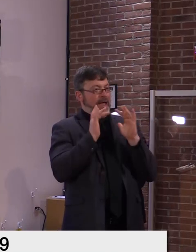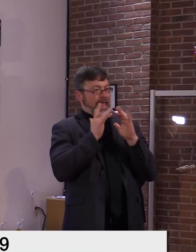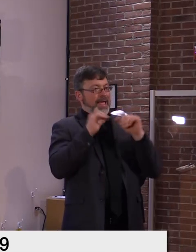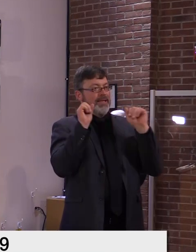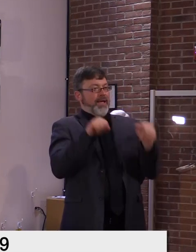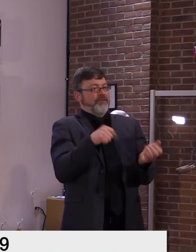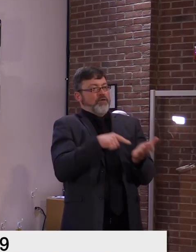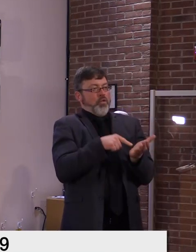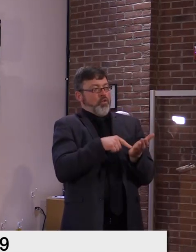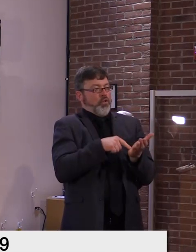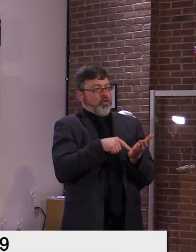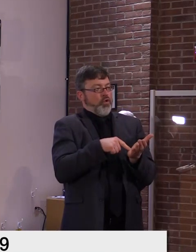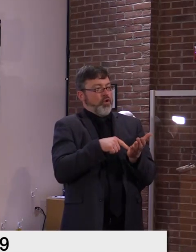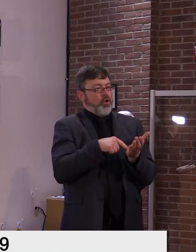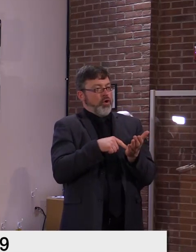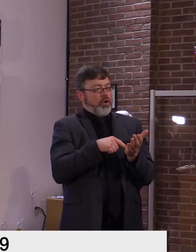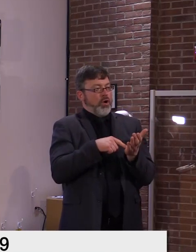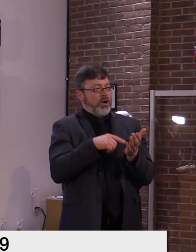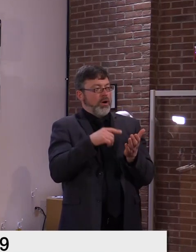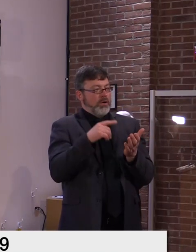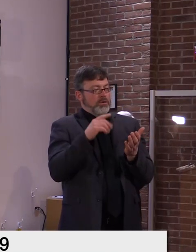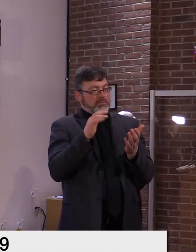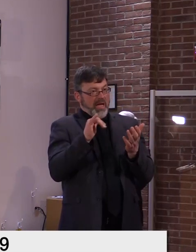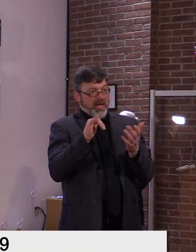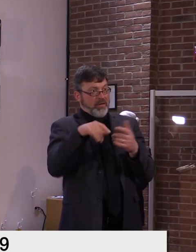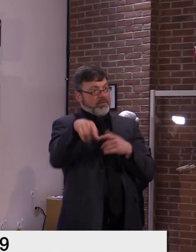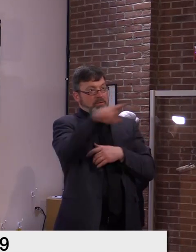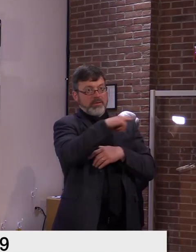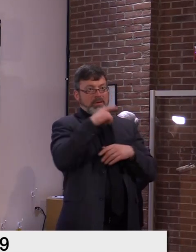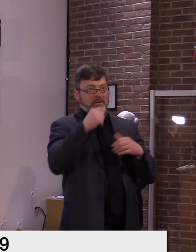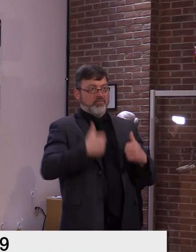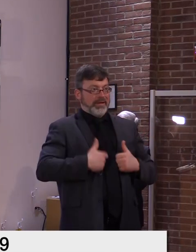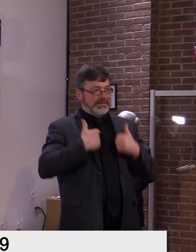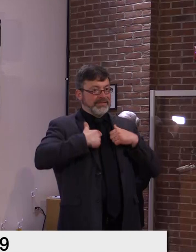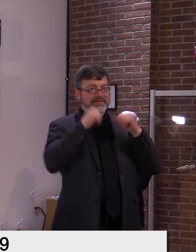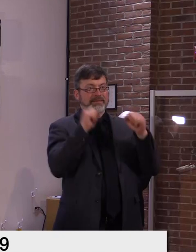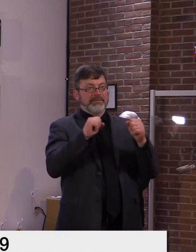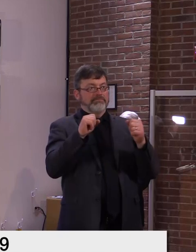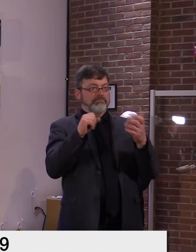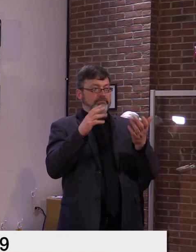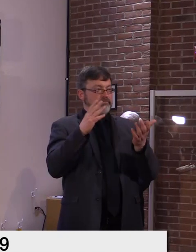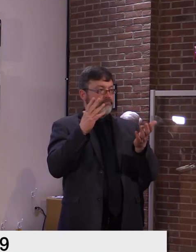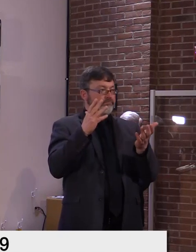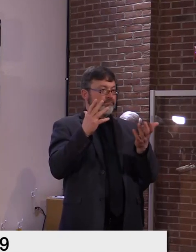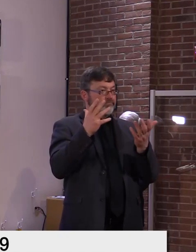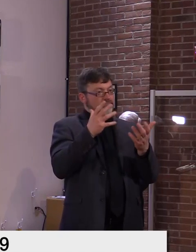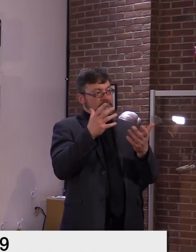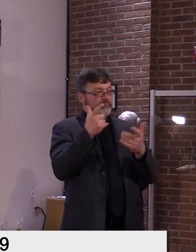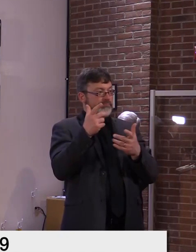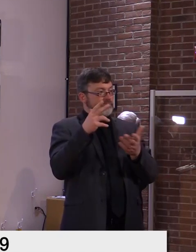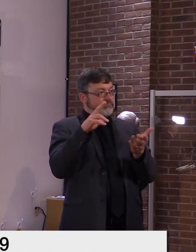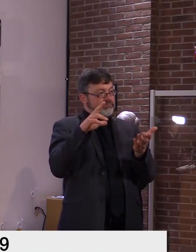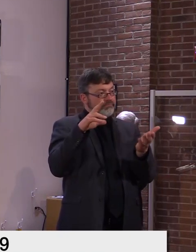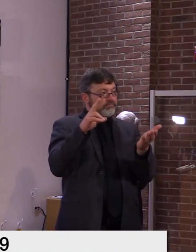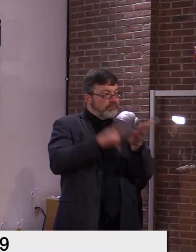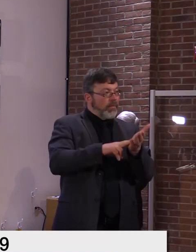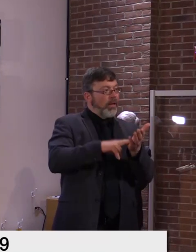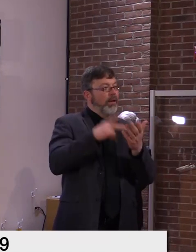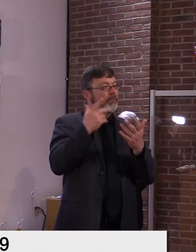of some sort. And that's why I'm, you know, I like the CUDs. I think that their mission is